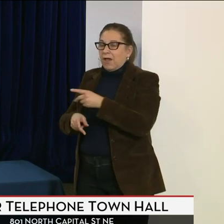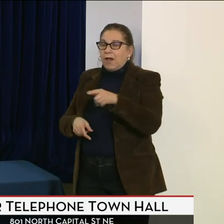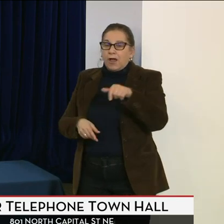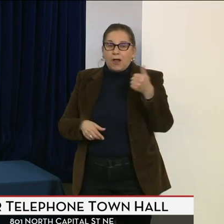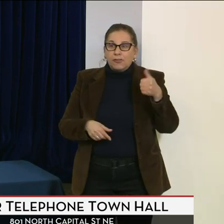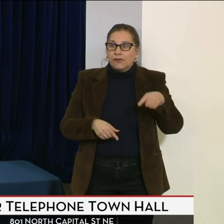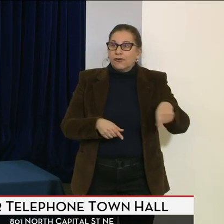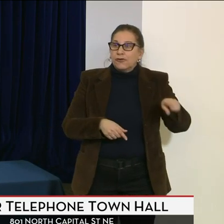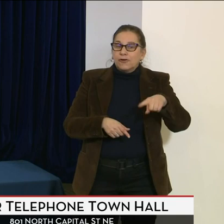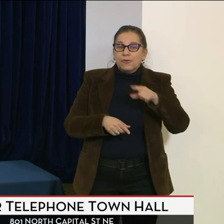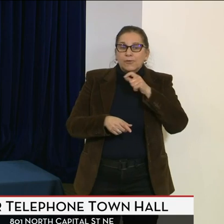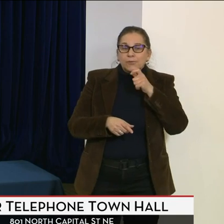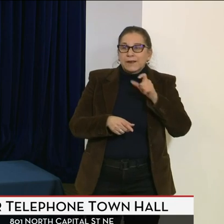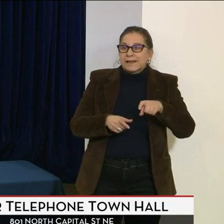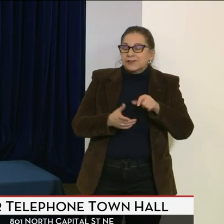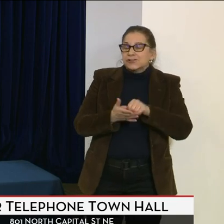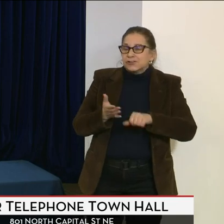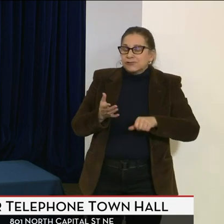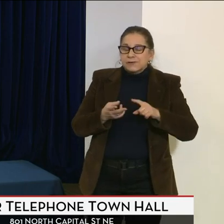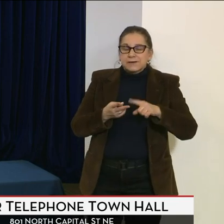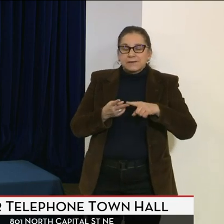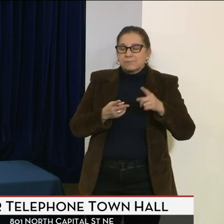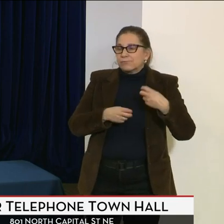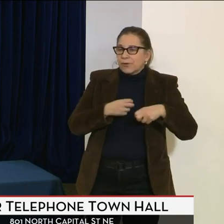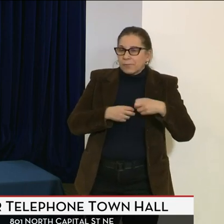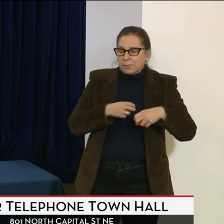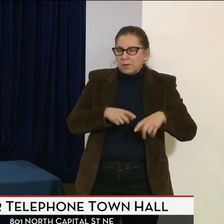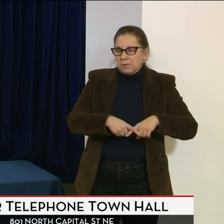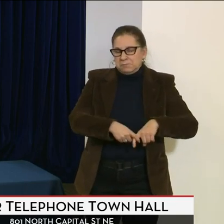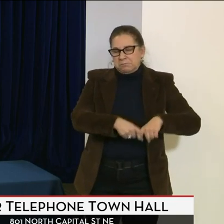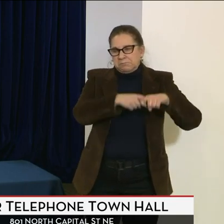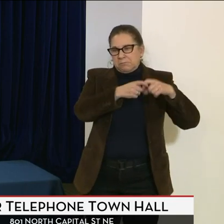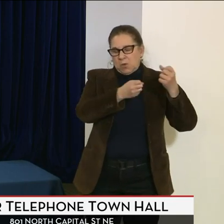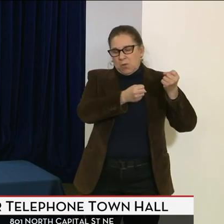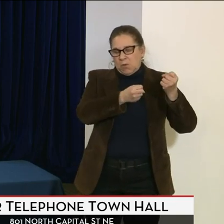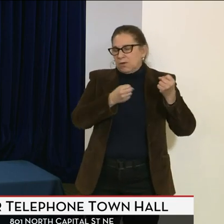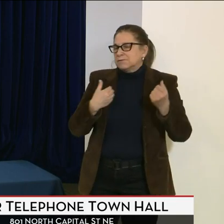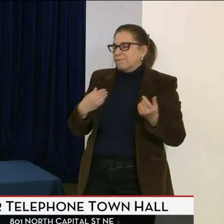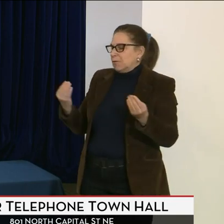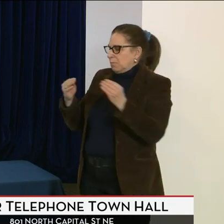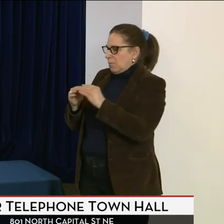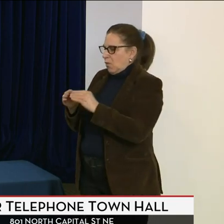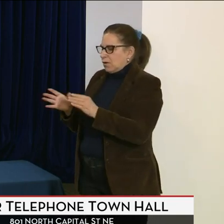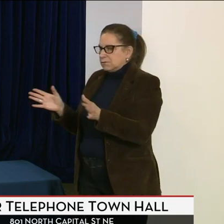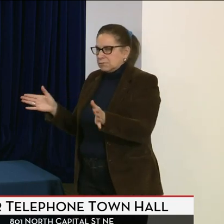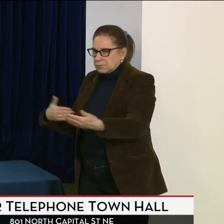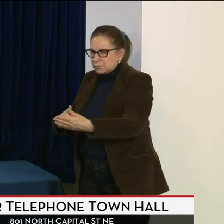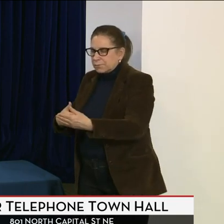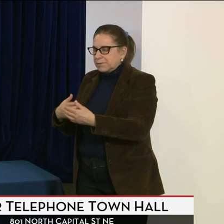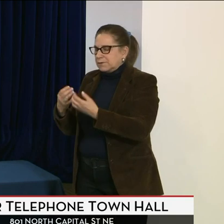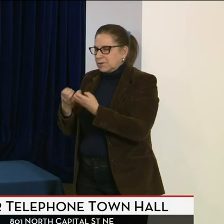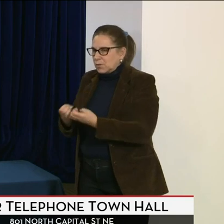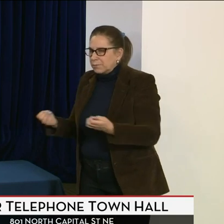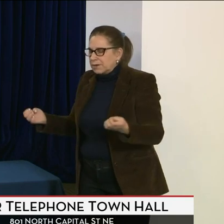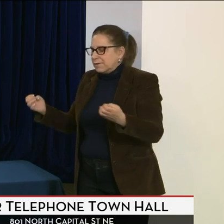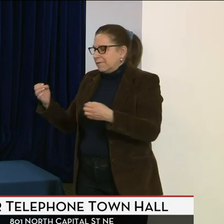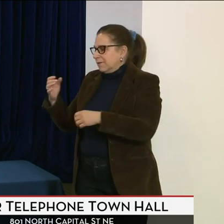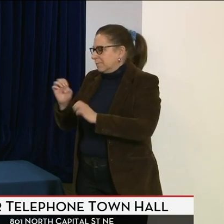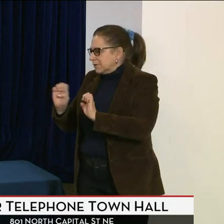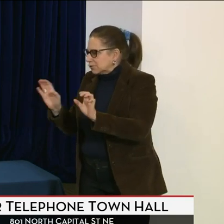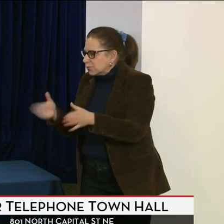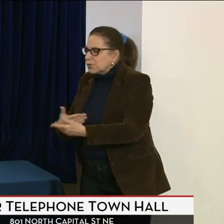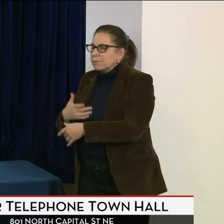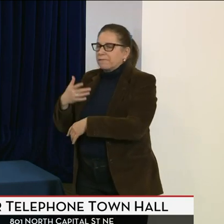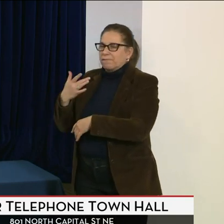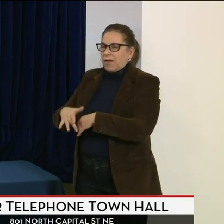more ventilators available, and decreasing volume also in the emergency department. It also allows me to harken back